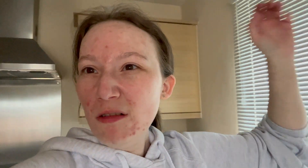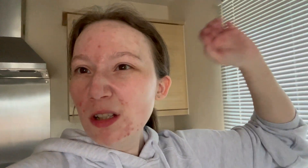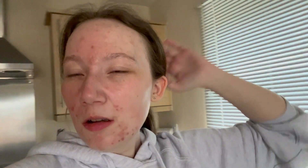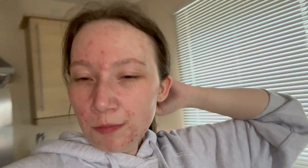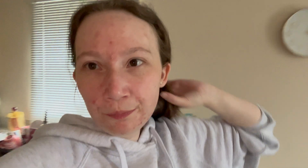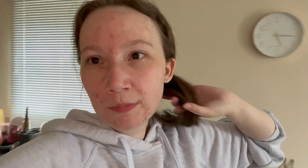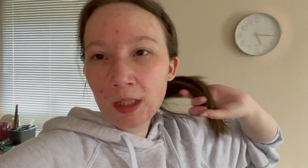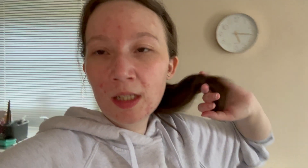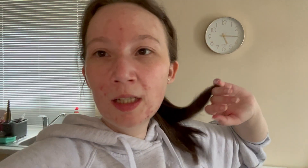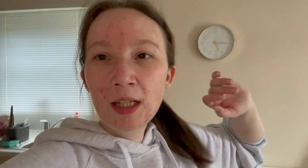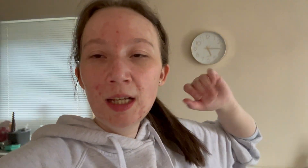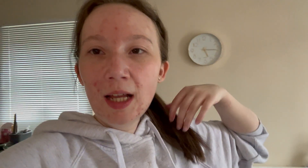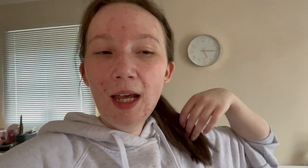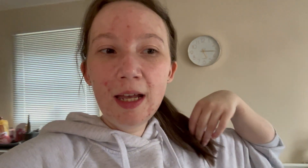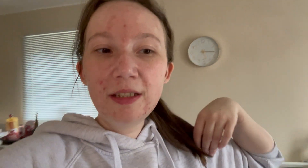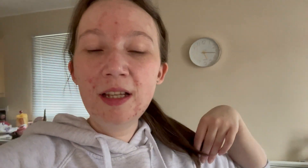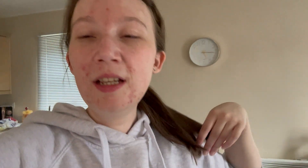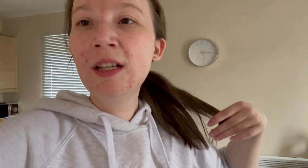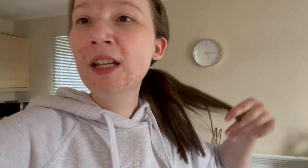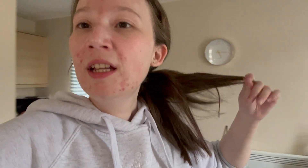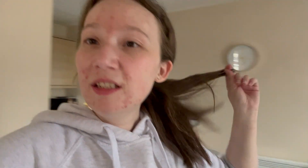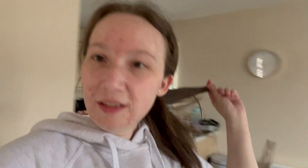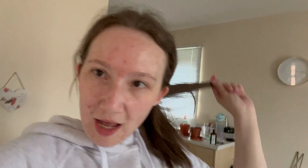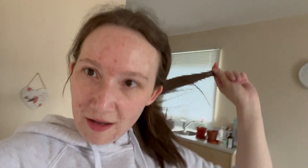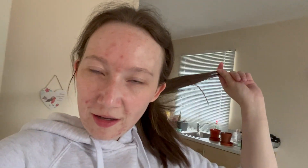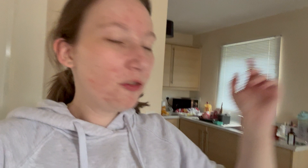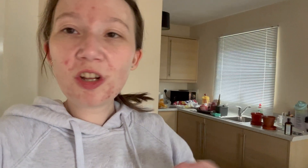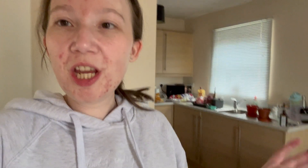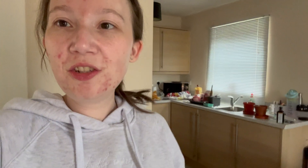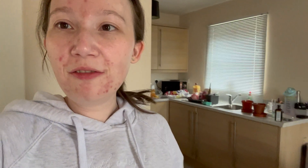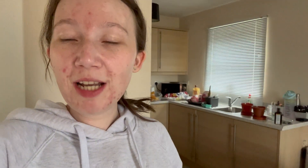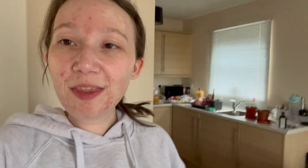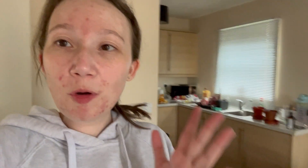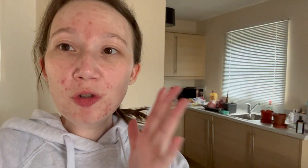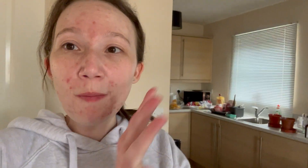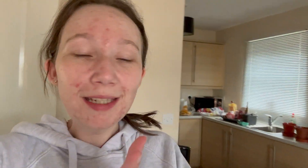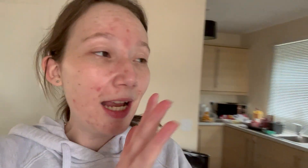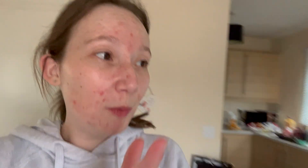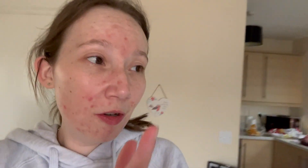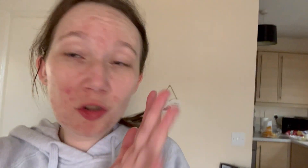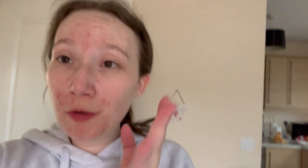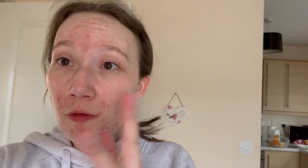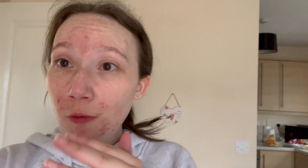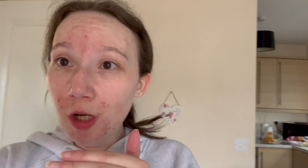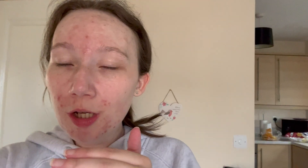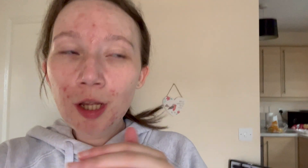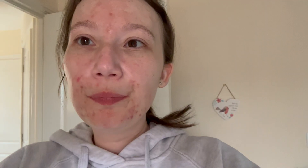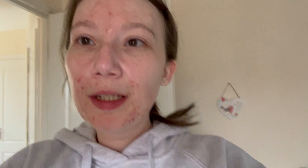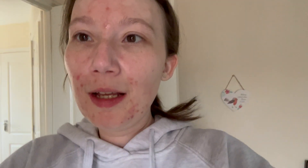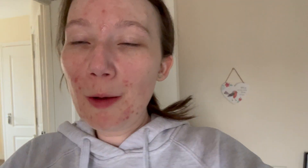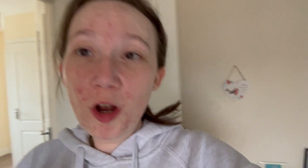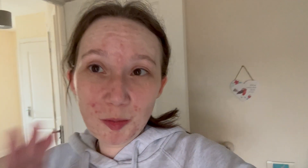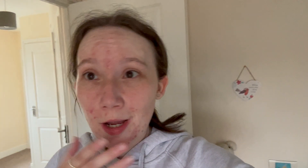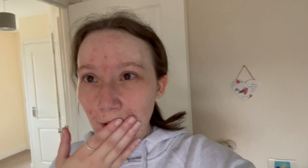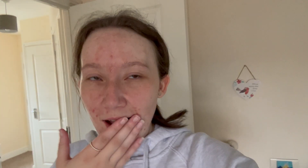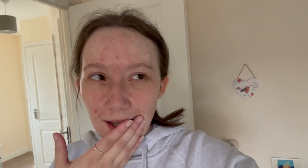half an hour ago. And yeah, I've just got changed and everything. I had the most traumatic experience coming home from work.